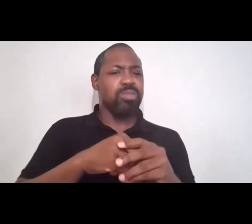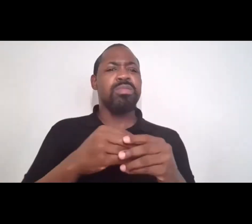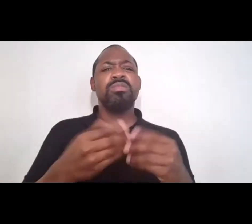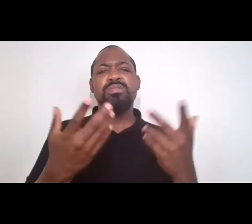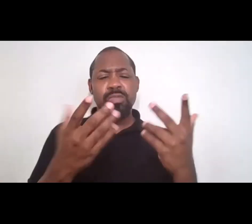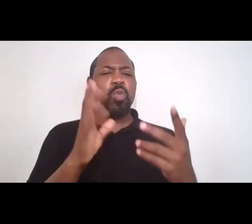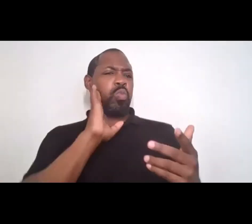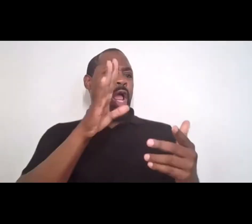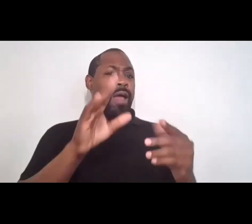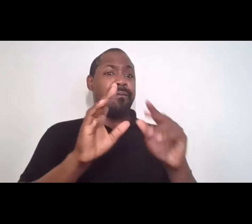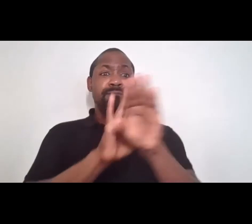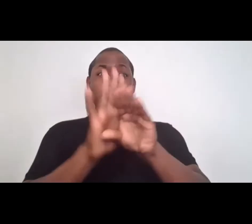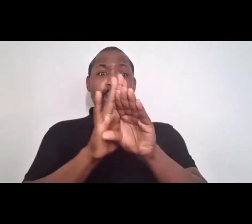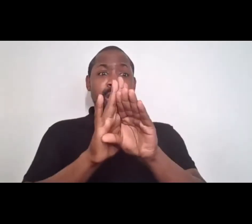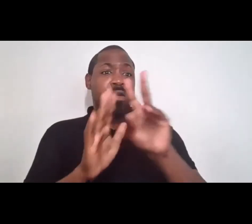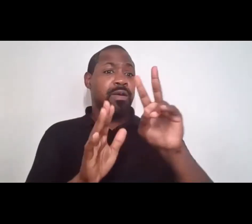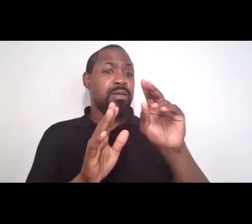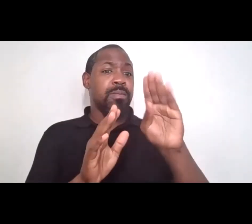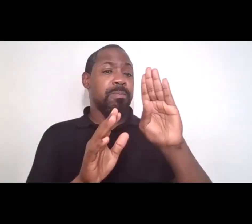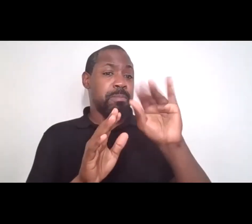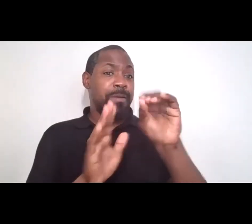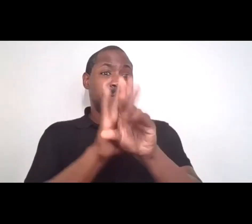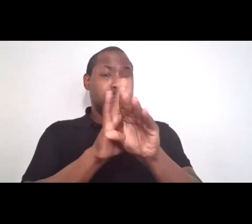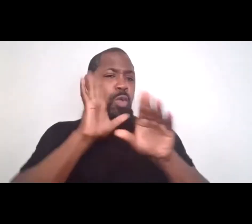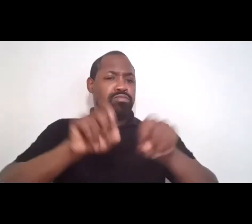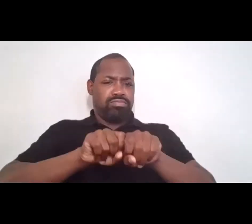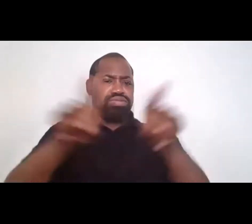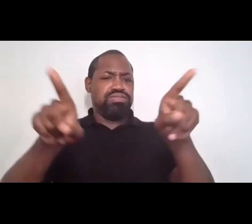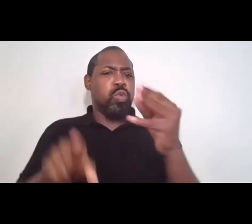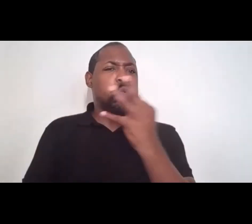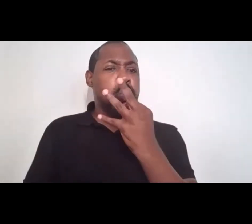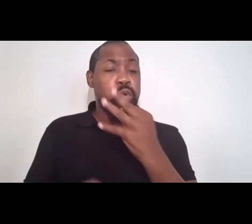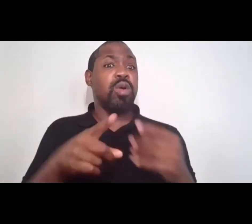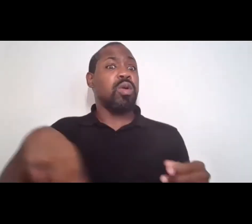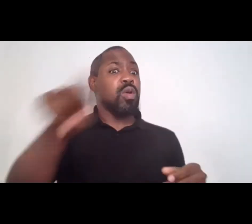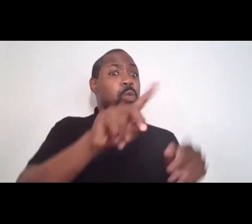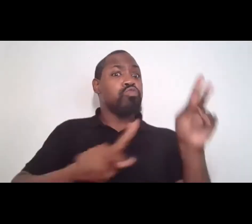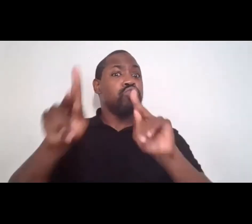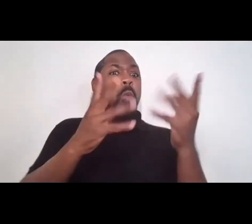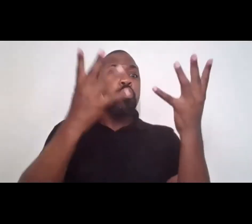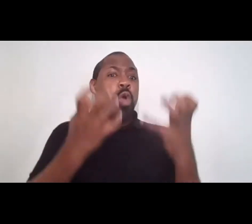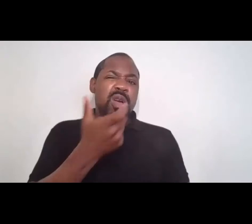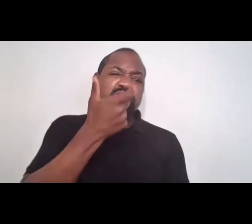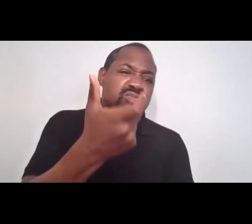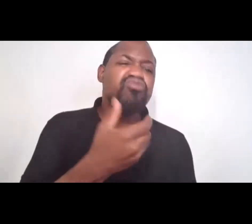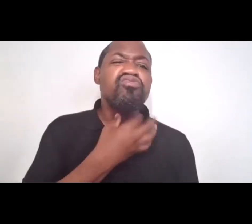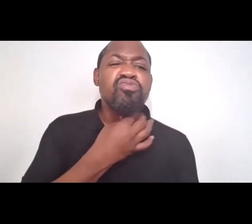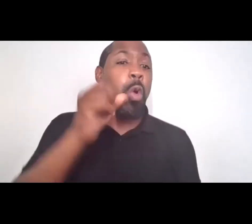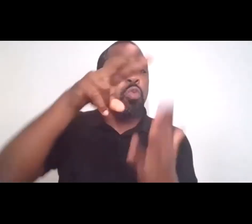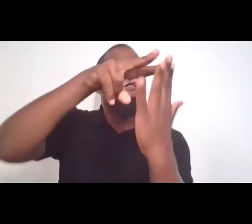be included in this project. And those particular videos would be up their bios, and we would send those out pretty soon. And people